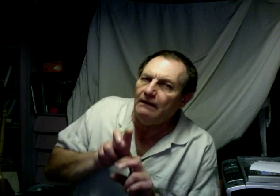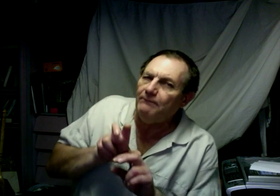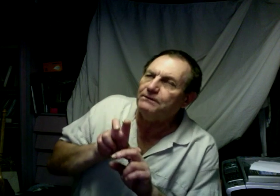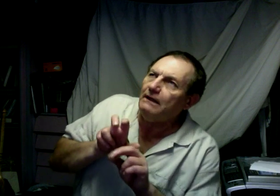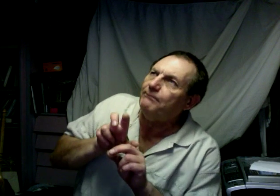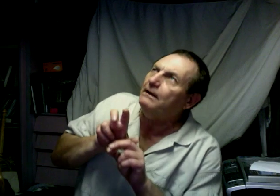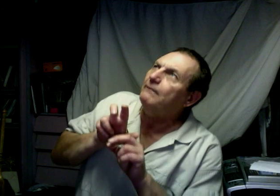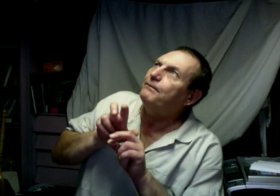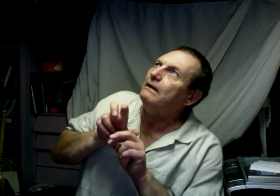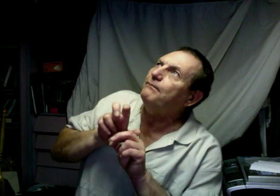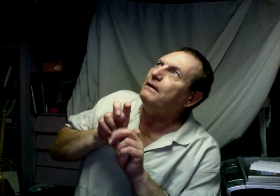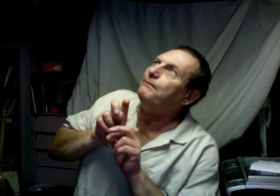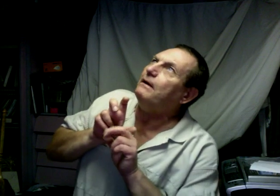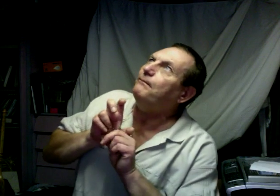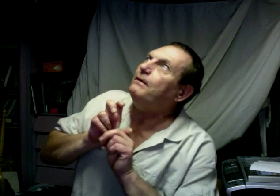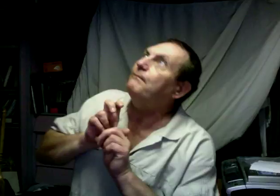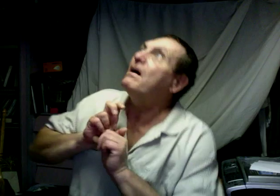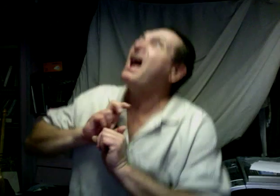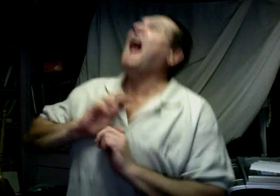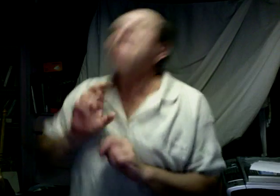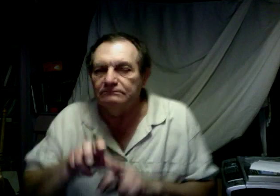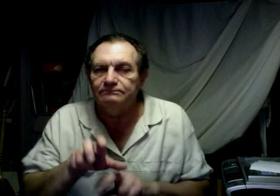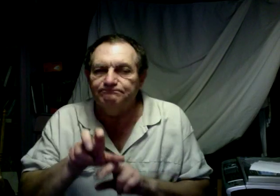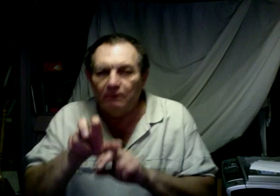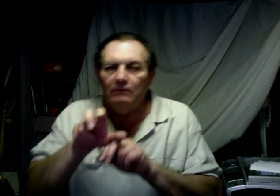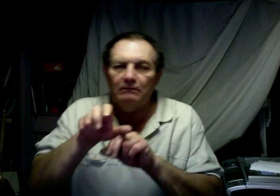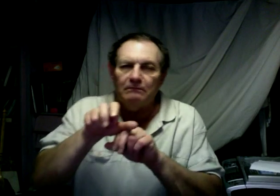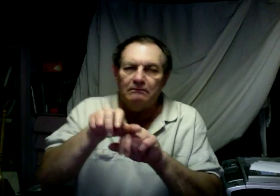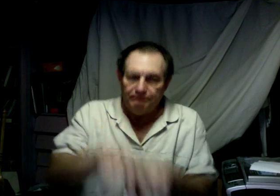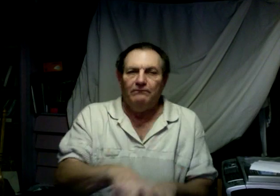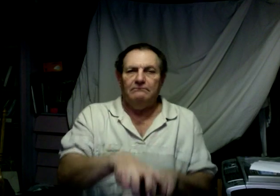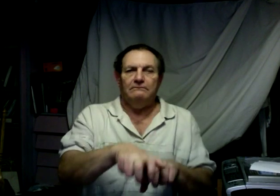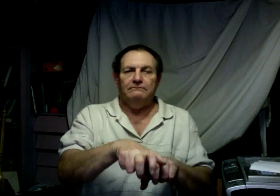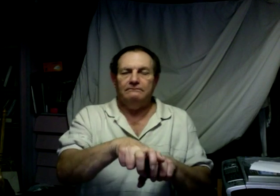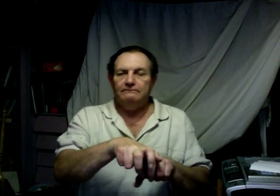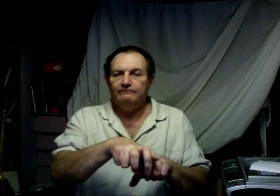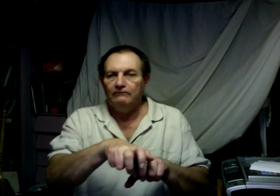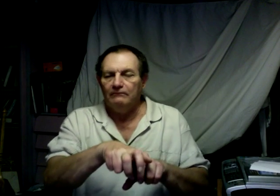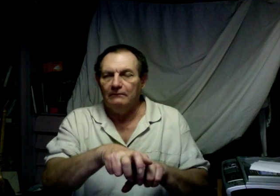jumped up, up, up, up, up, up, boom!